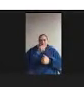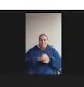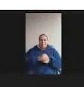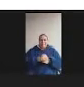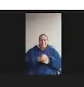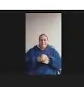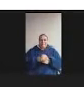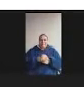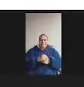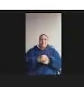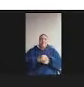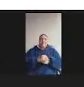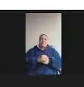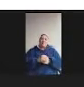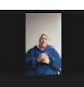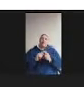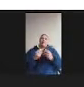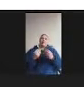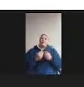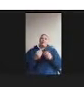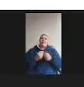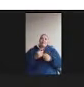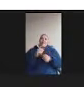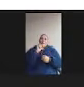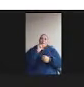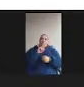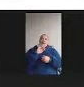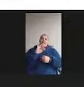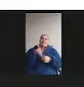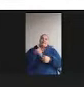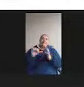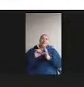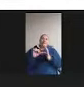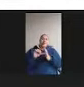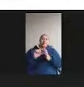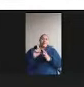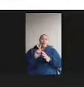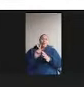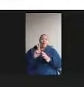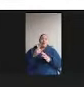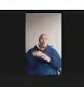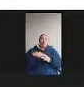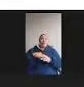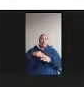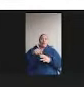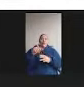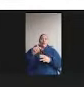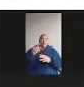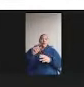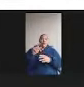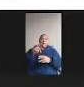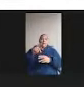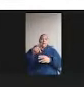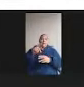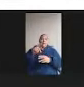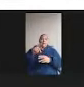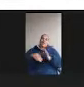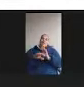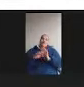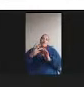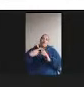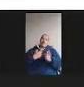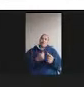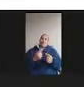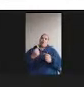Then something that is quite important, and that that the PO section has been doing for some